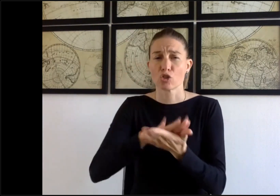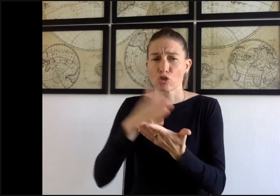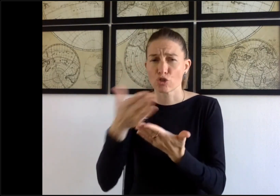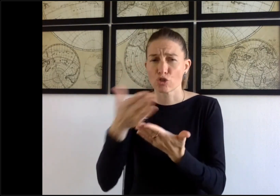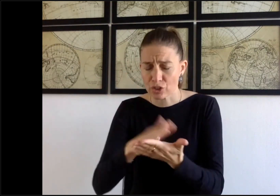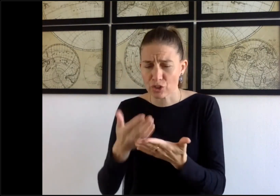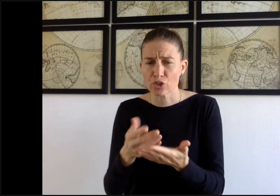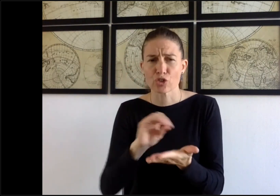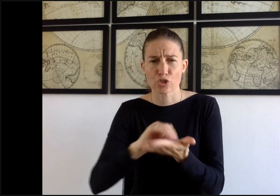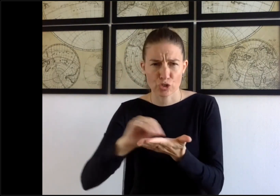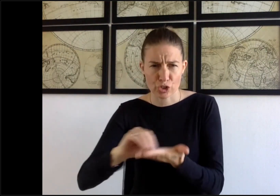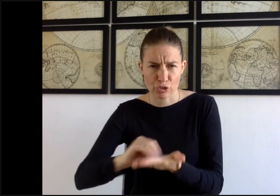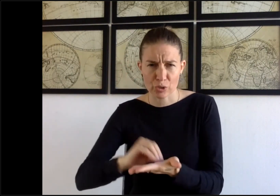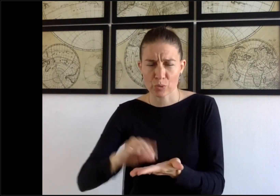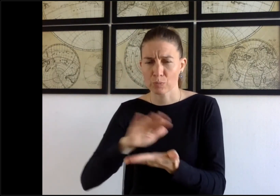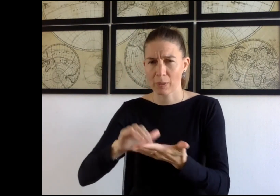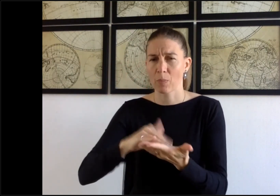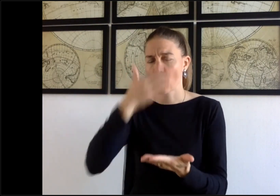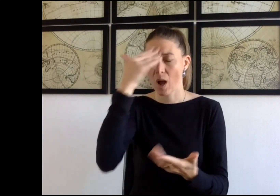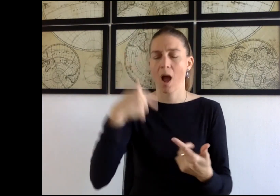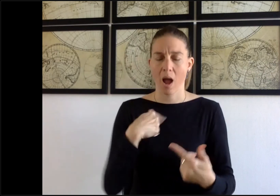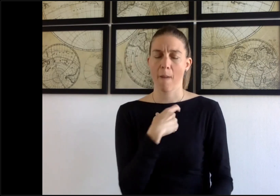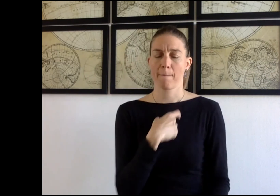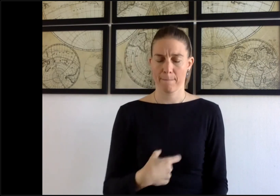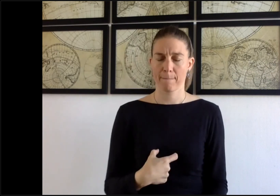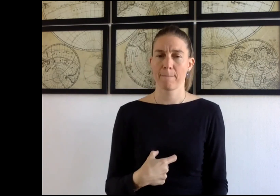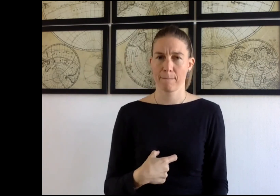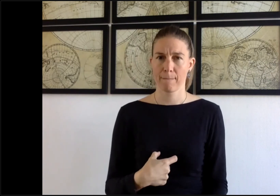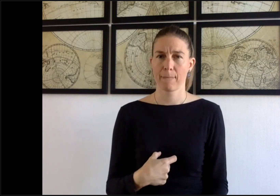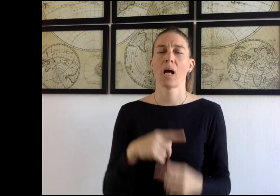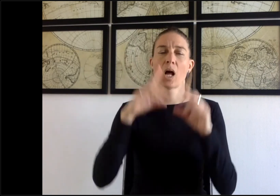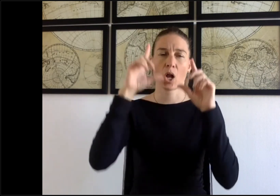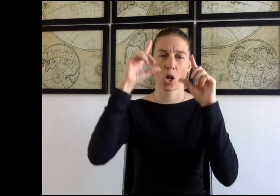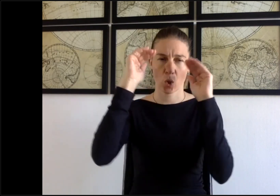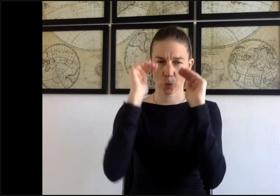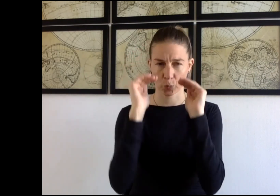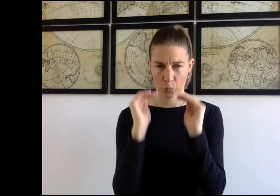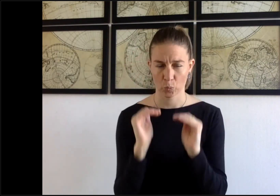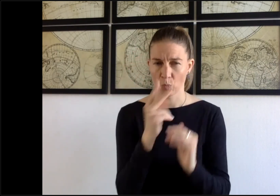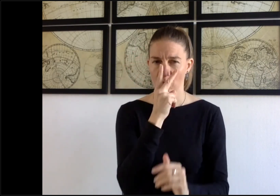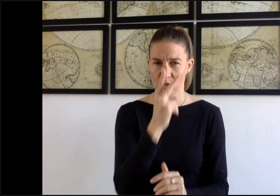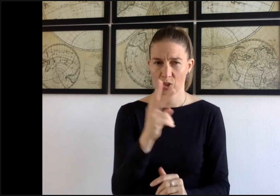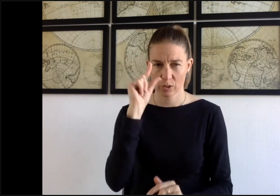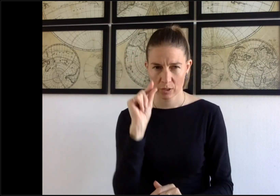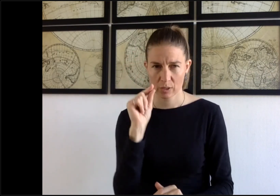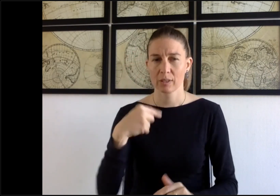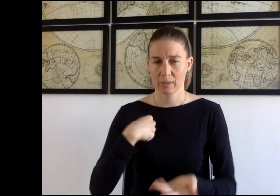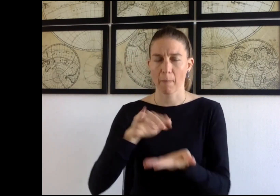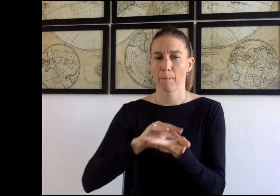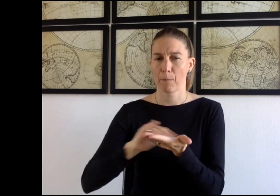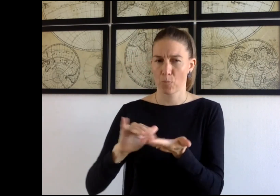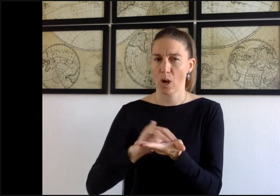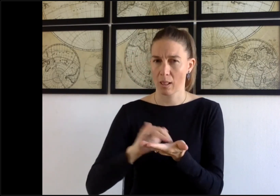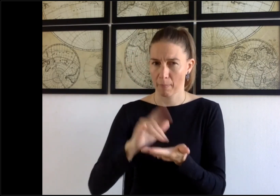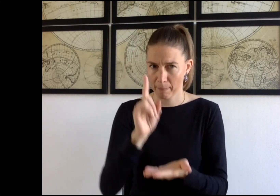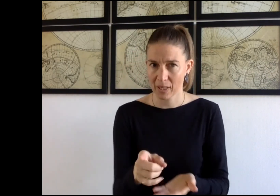Braille, because I am a person with very, very low vision and I'm using Braille, I needed to pass through